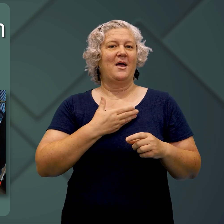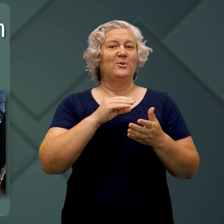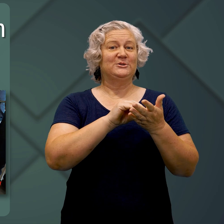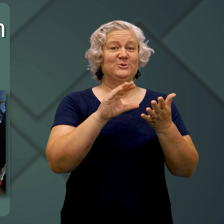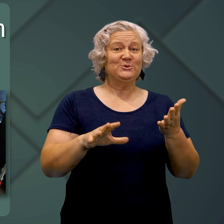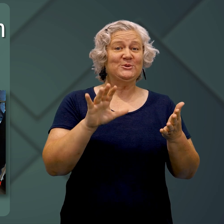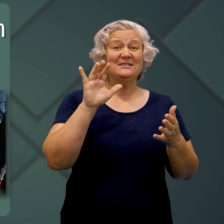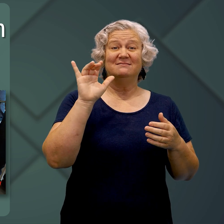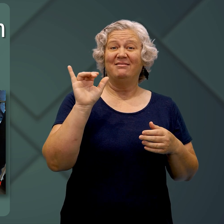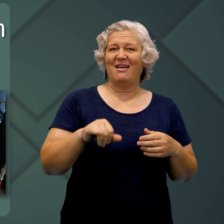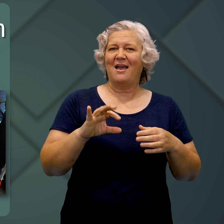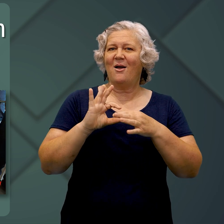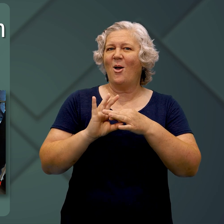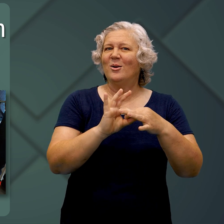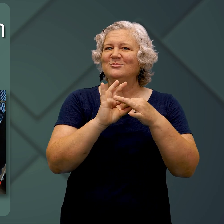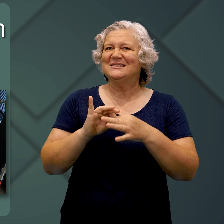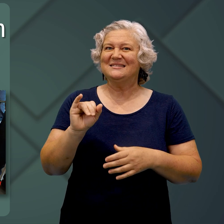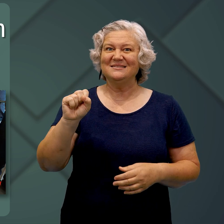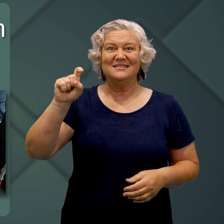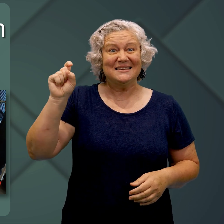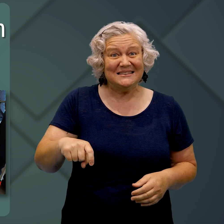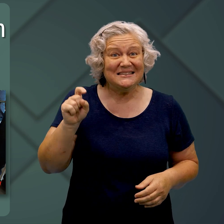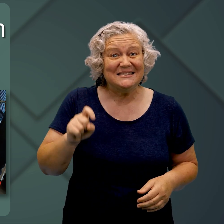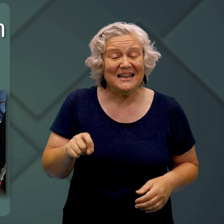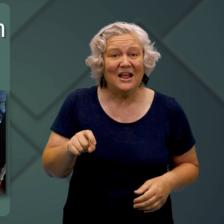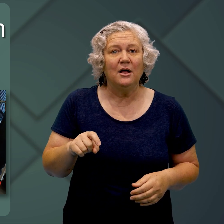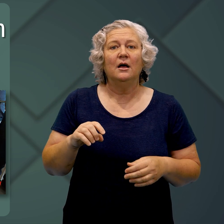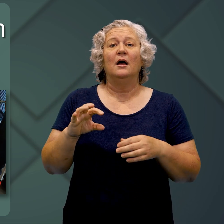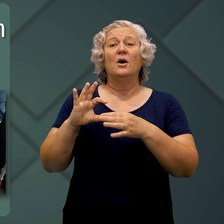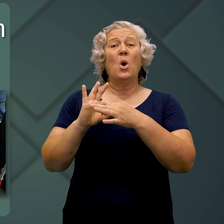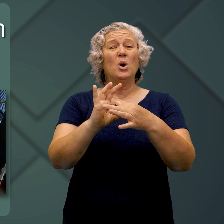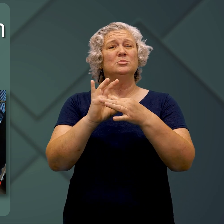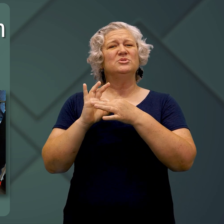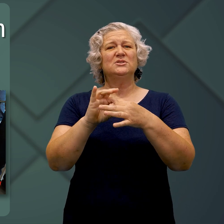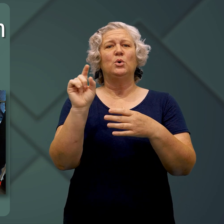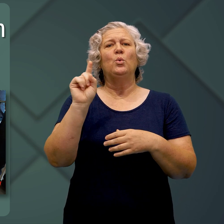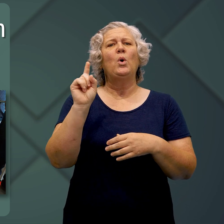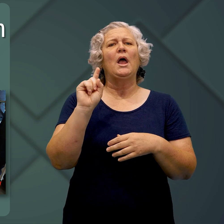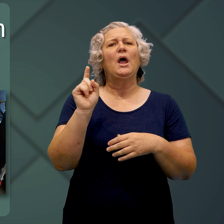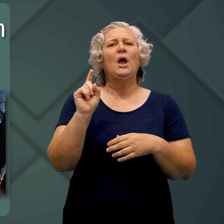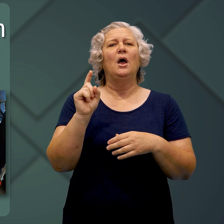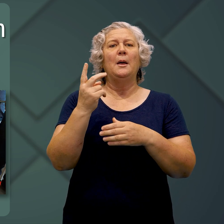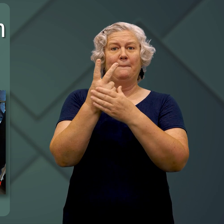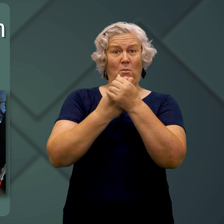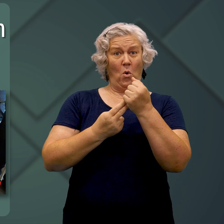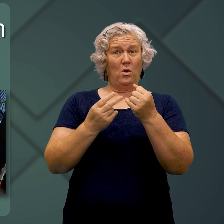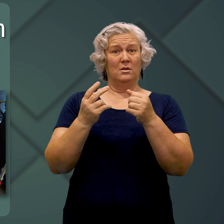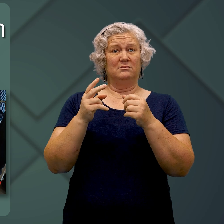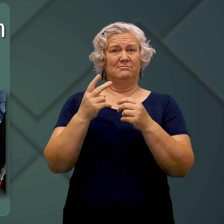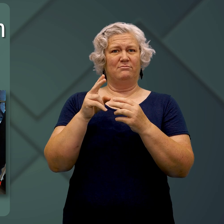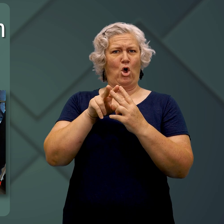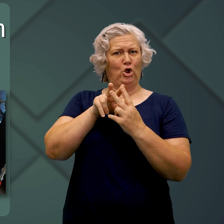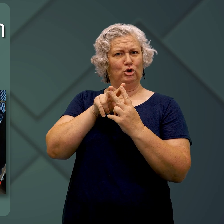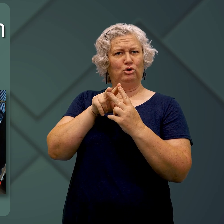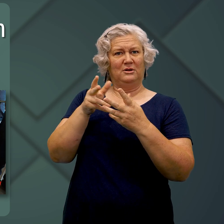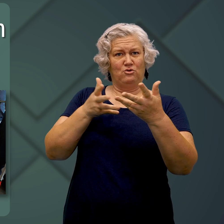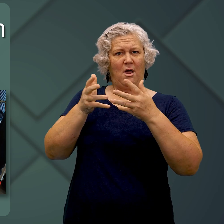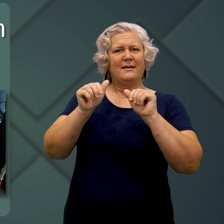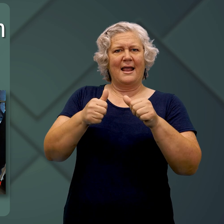students that co-presence is really necessary. Co-presence is where both partners in the interaction